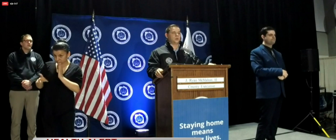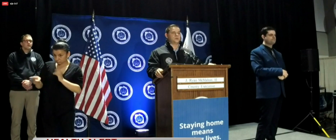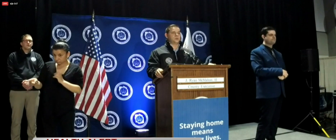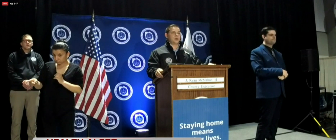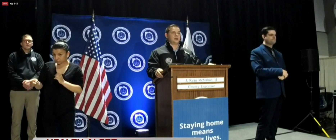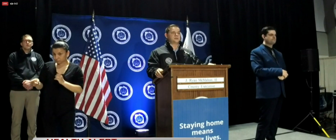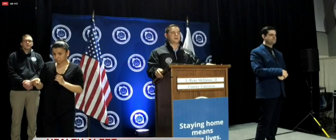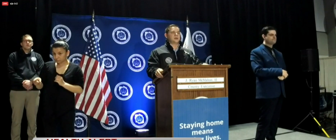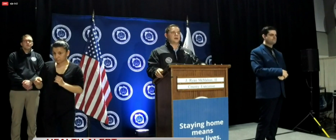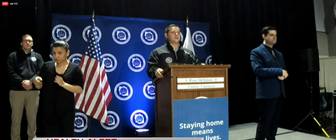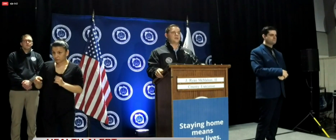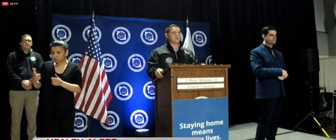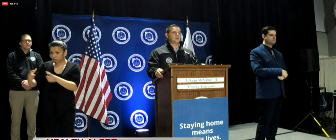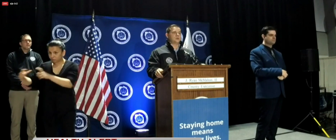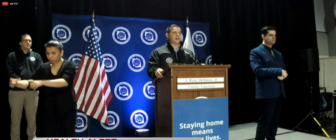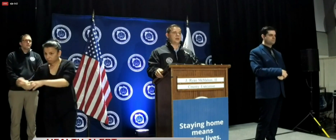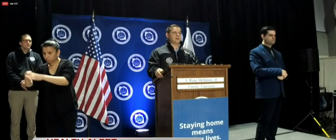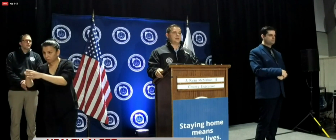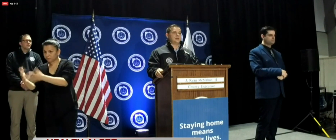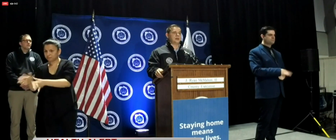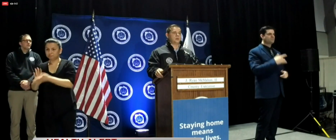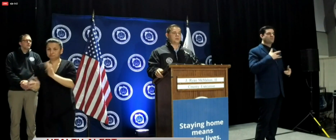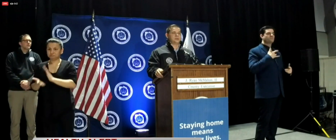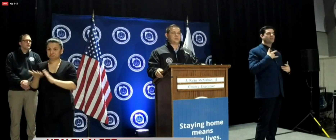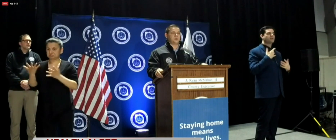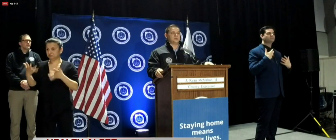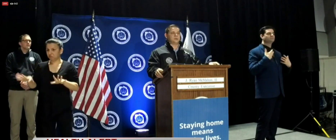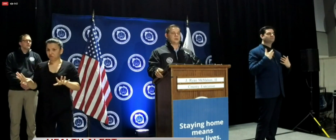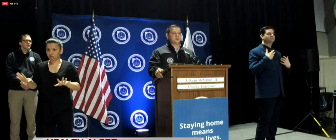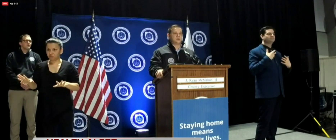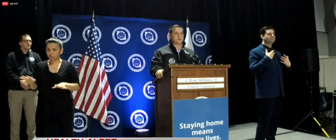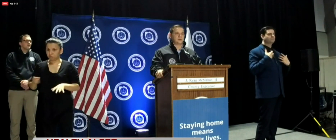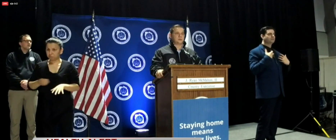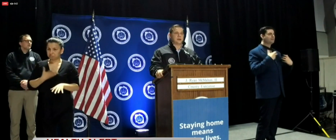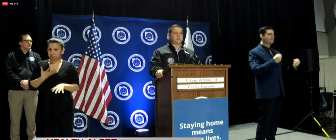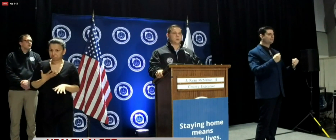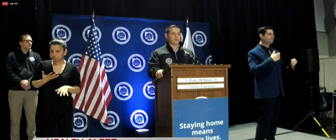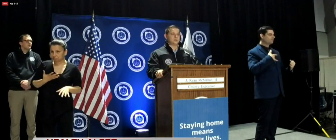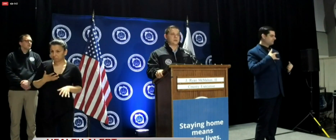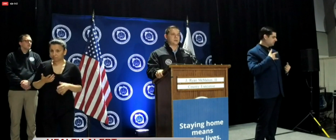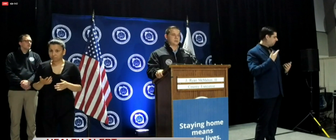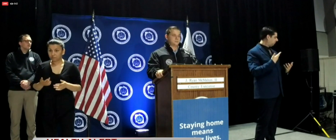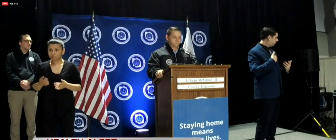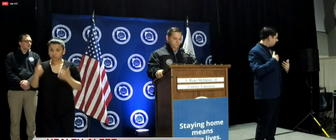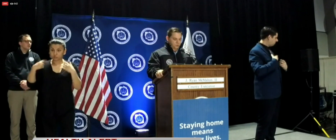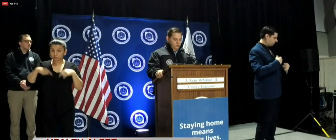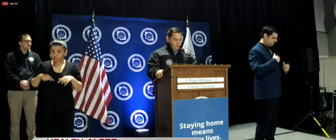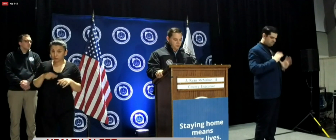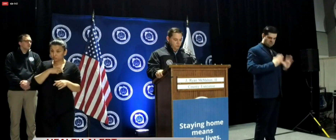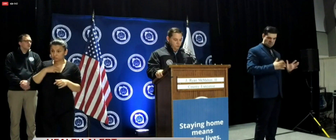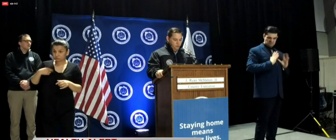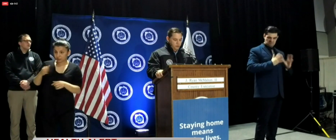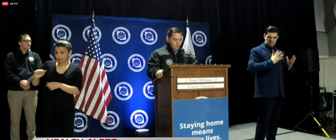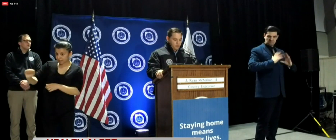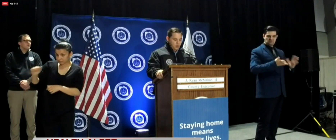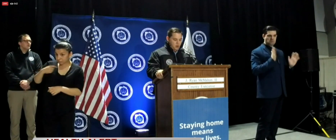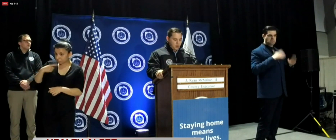understand the rules and regs, until you get that release from us, you're still in mandatory isolation. Thank